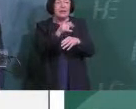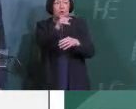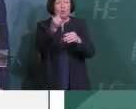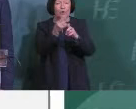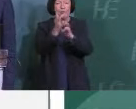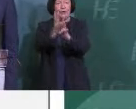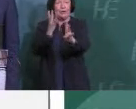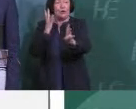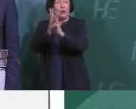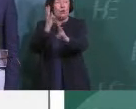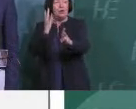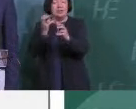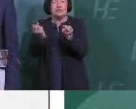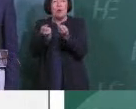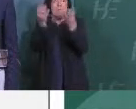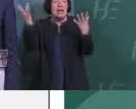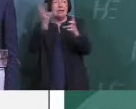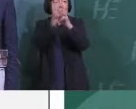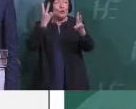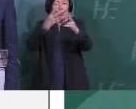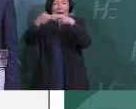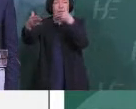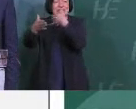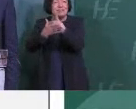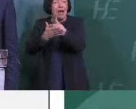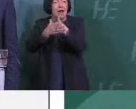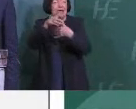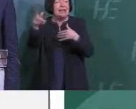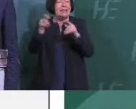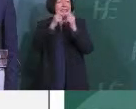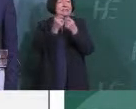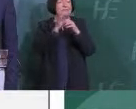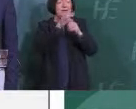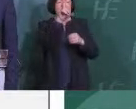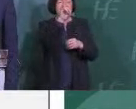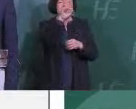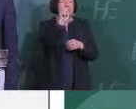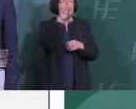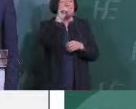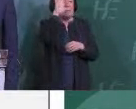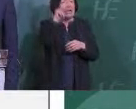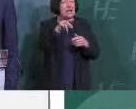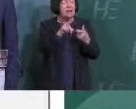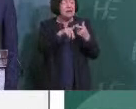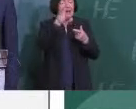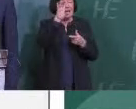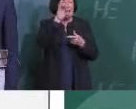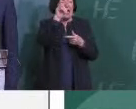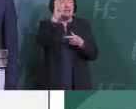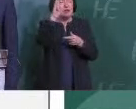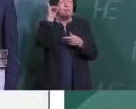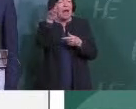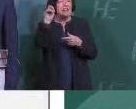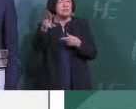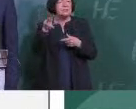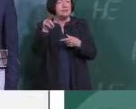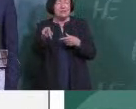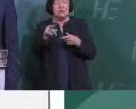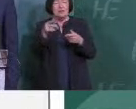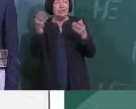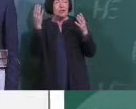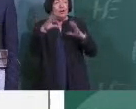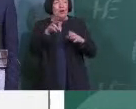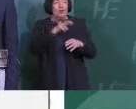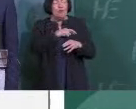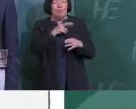queuing, because there were so many queuing outside. And that's a team led by Deirdre Phelan and Dr. Cathy Banstead, who were a model of